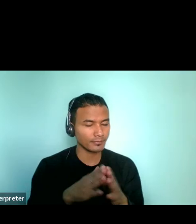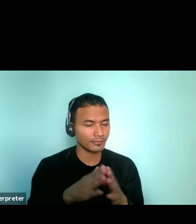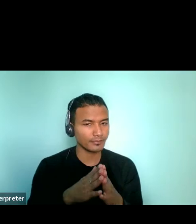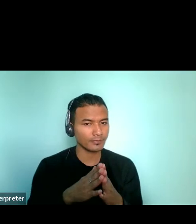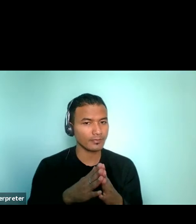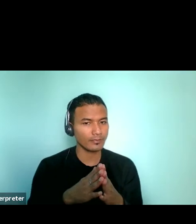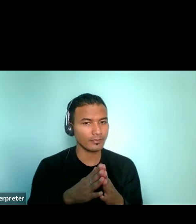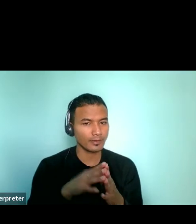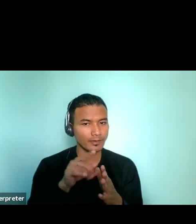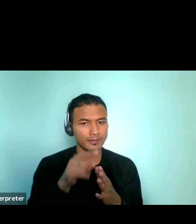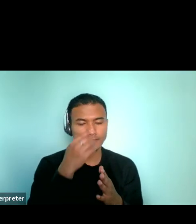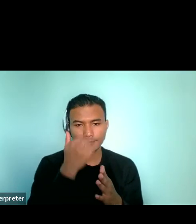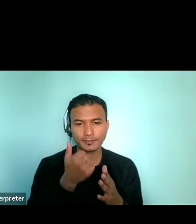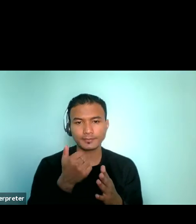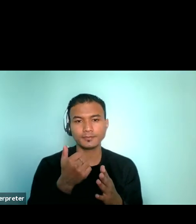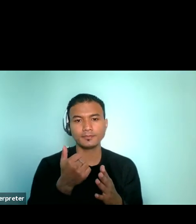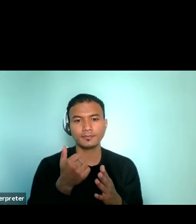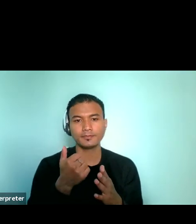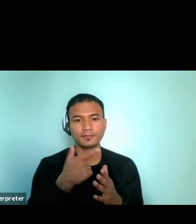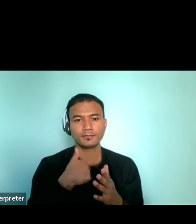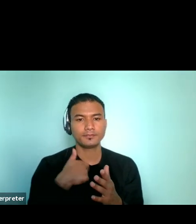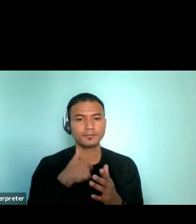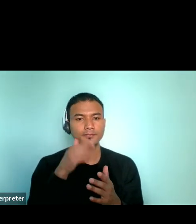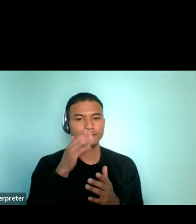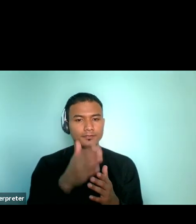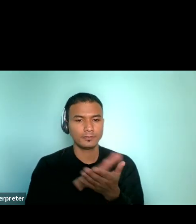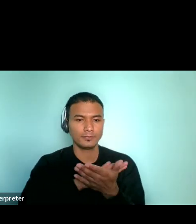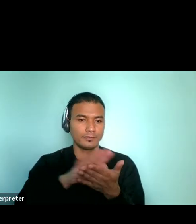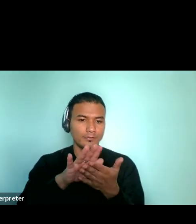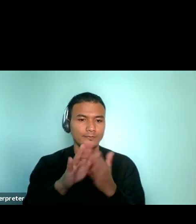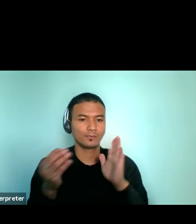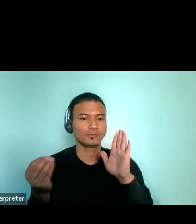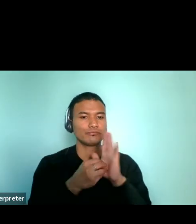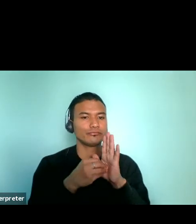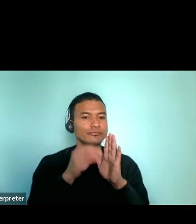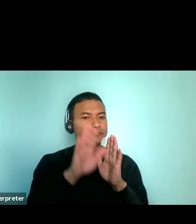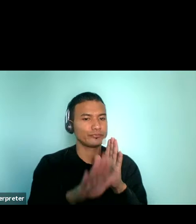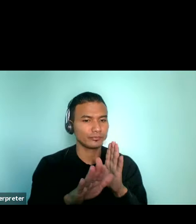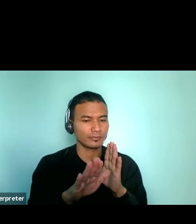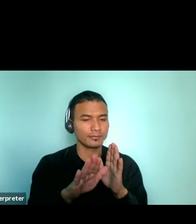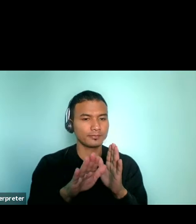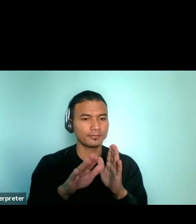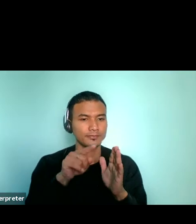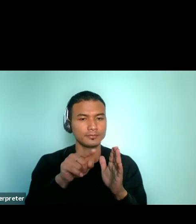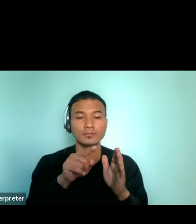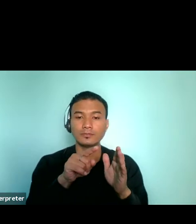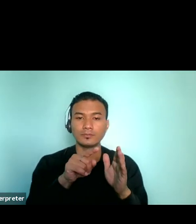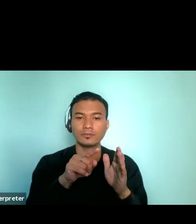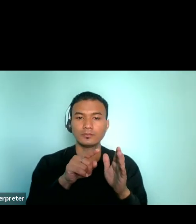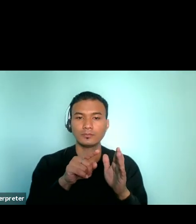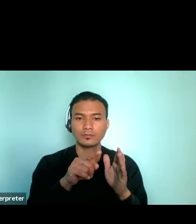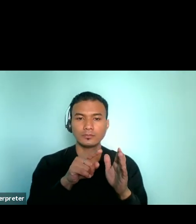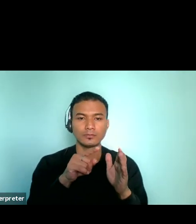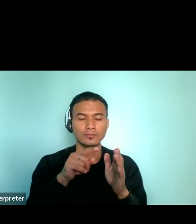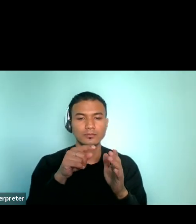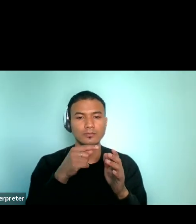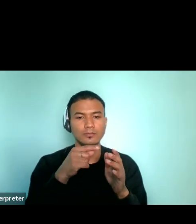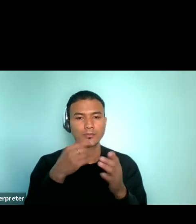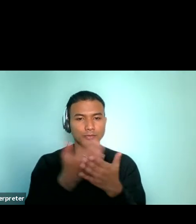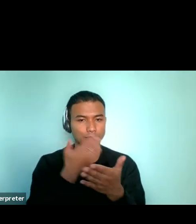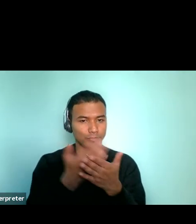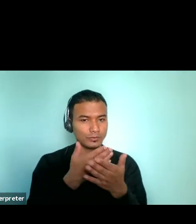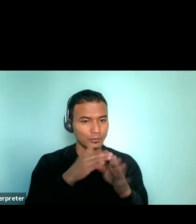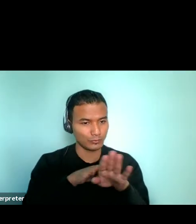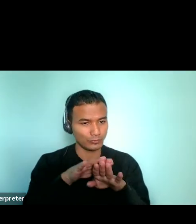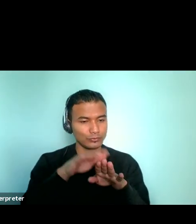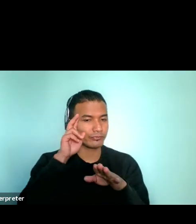the video, right? I think that's already clear, mentioning about the tendencies of the urbanization in